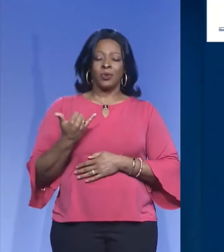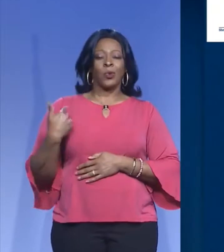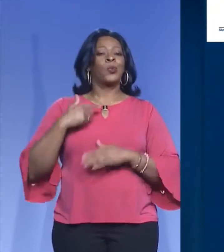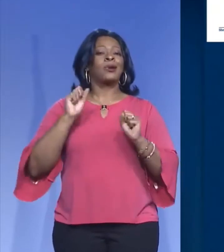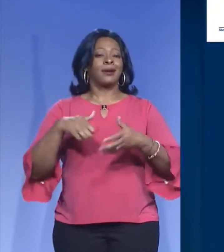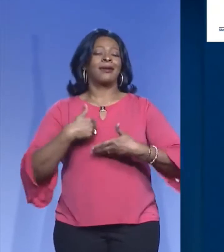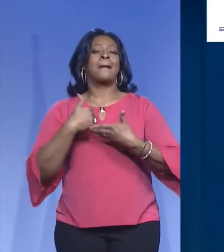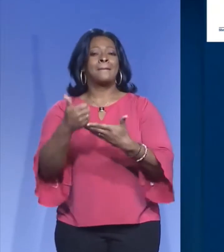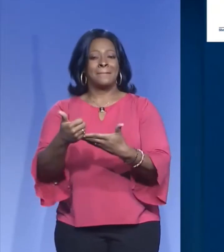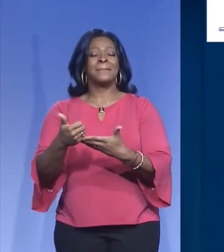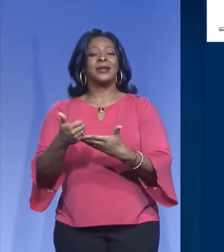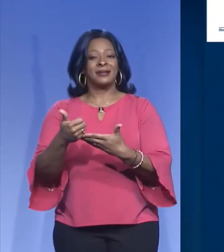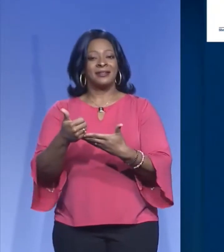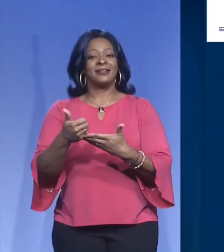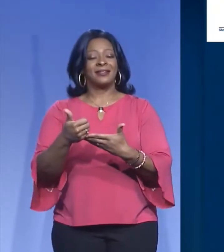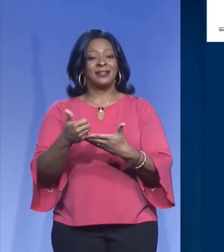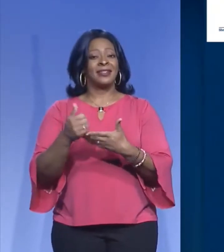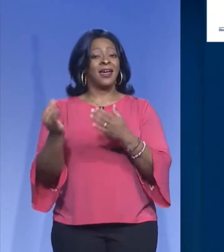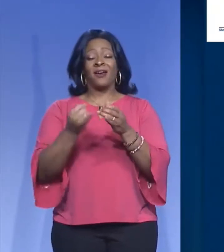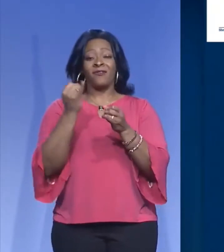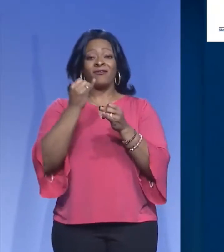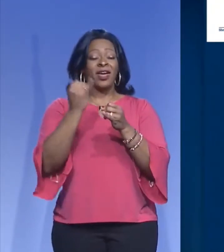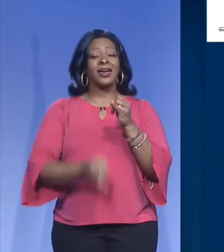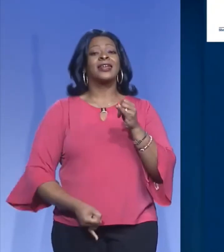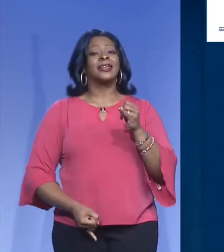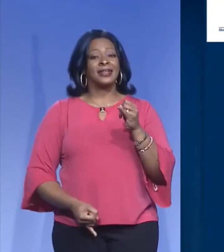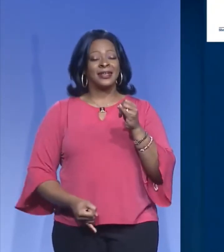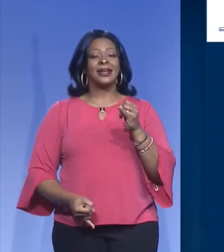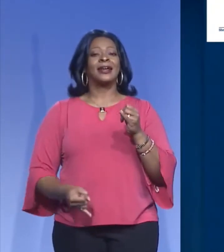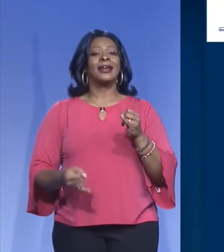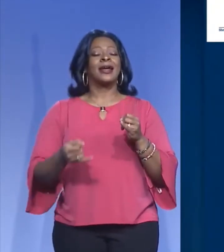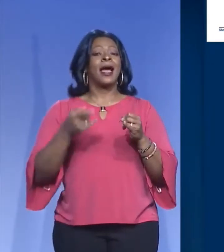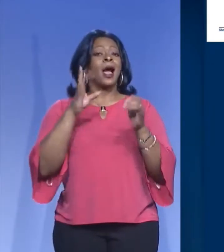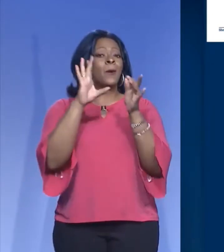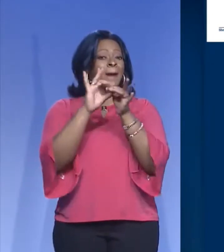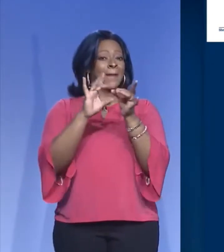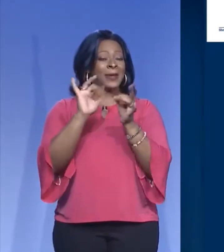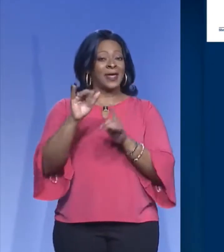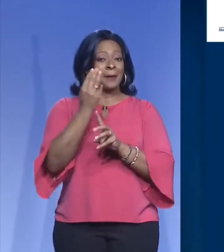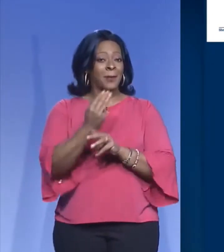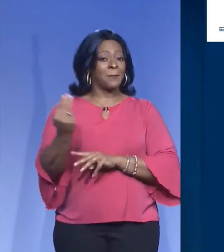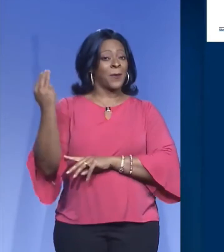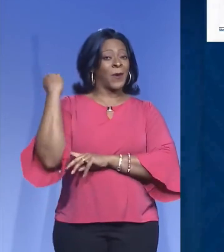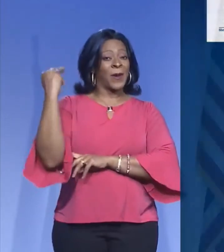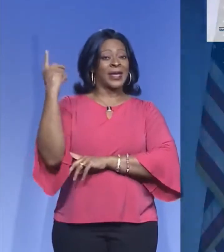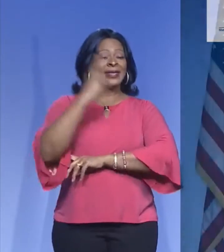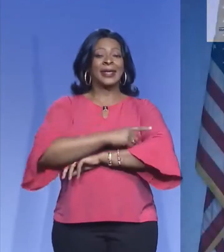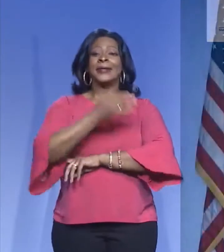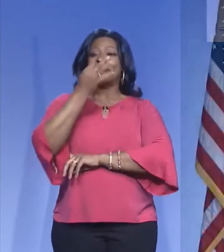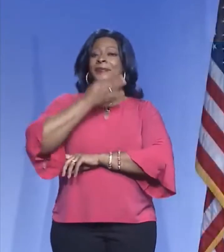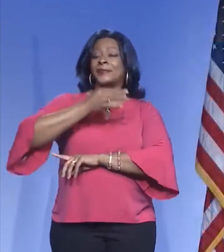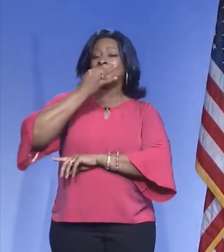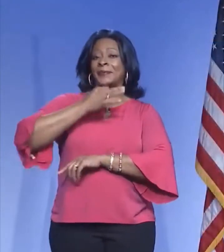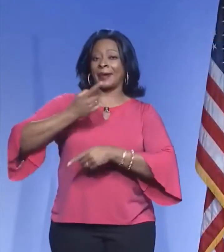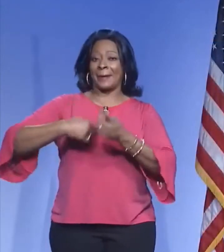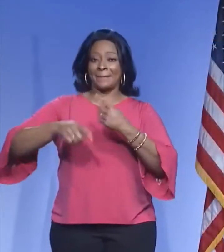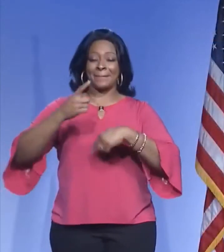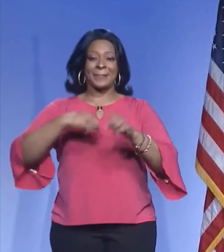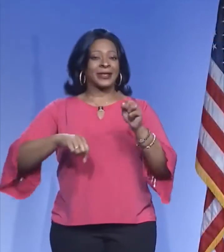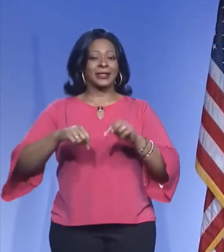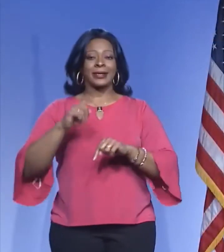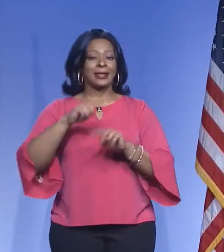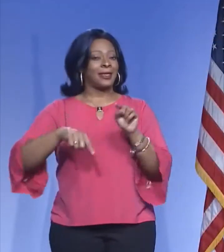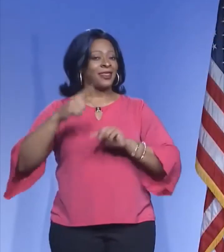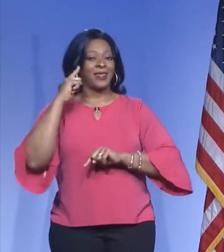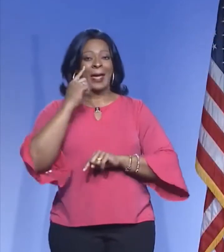help. Finally, I'll say that Memorial Day is coming up. I can't think of a